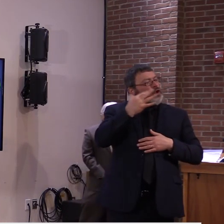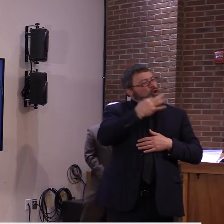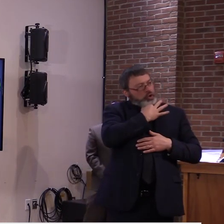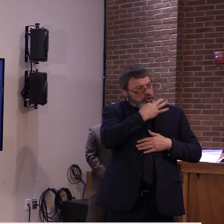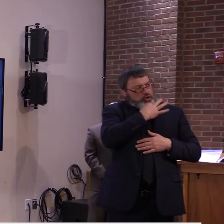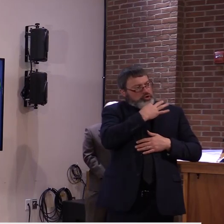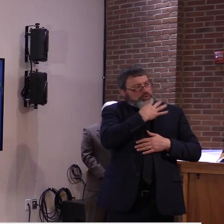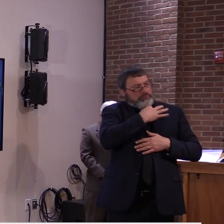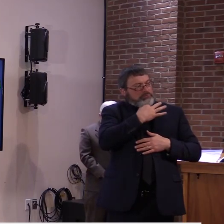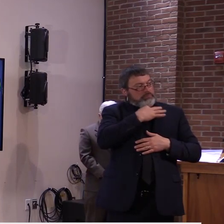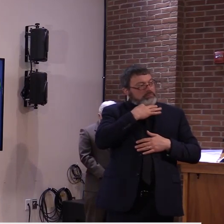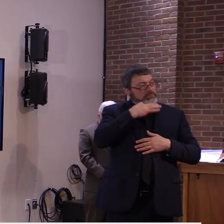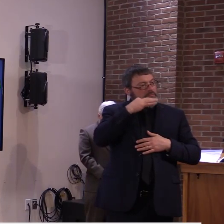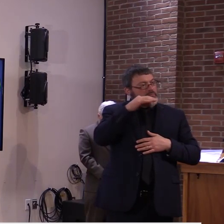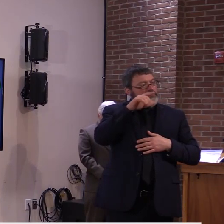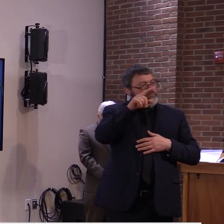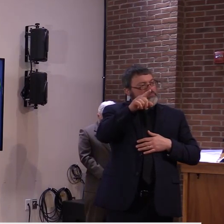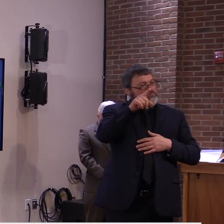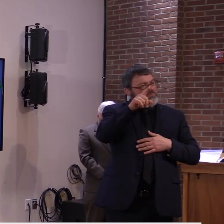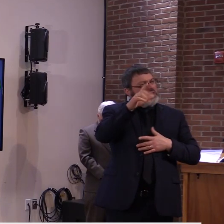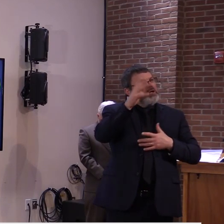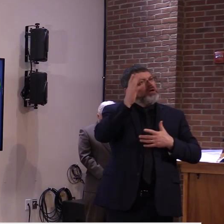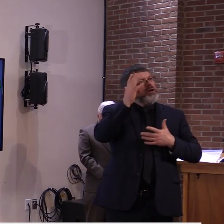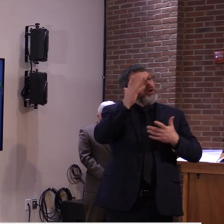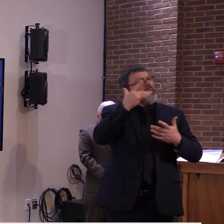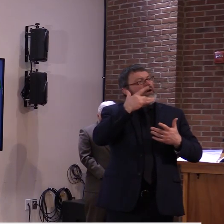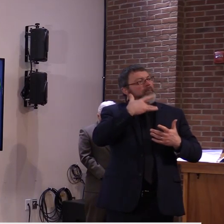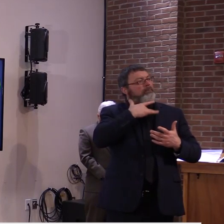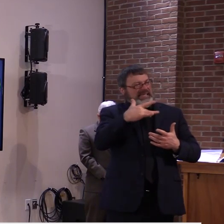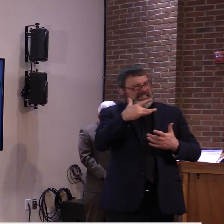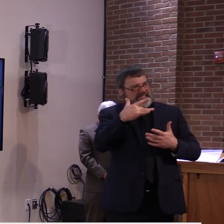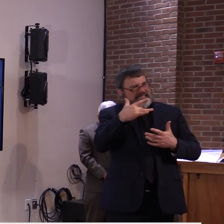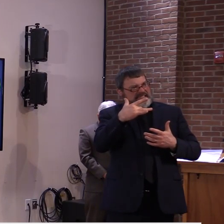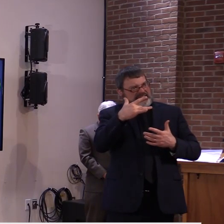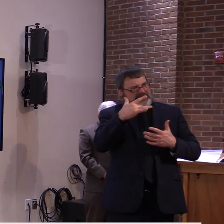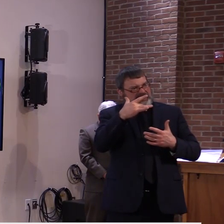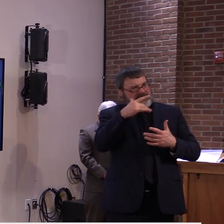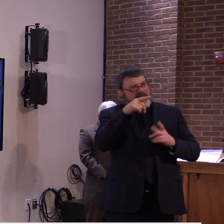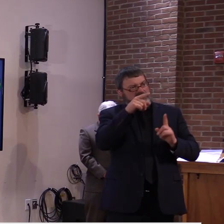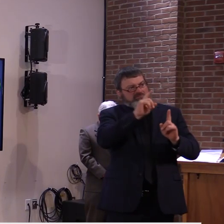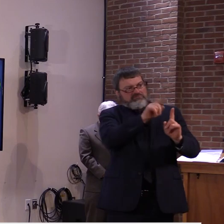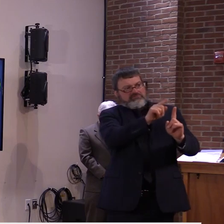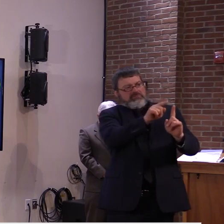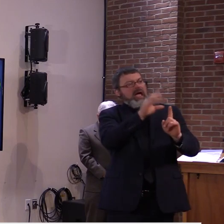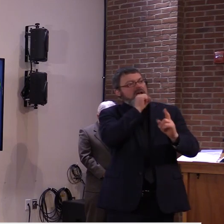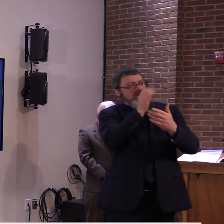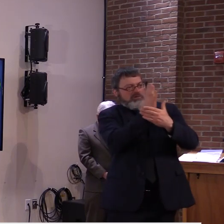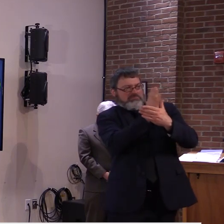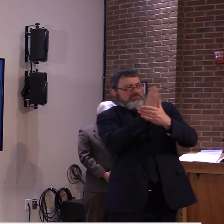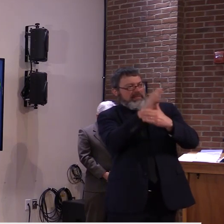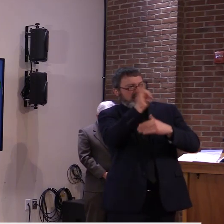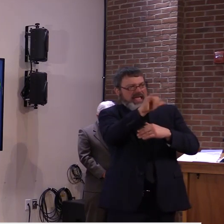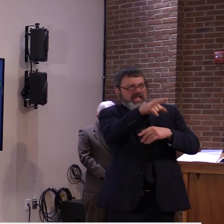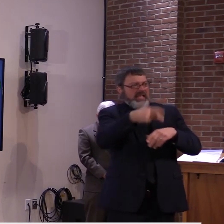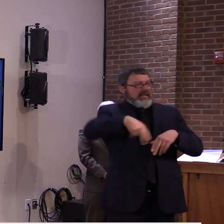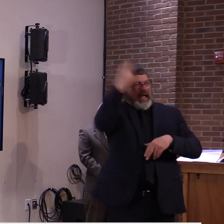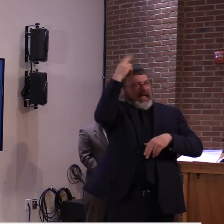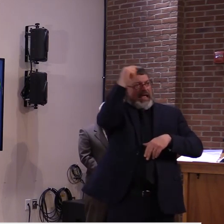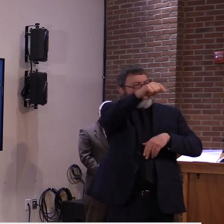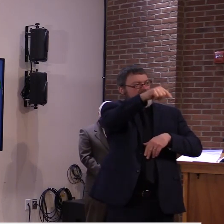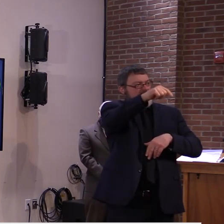Vermonters reaching out for mental health services and for counseling. I was wondering if there was